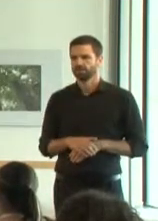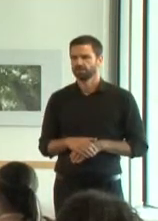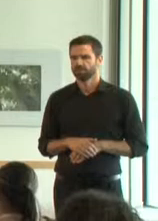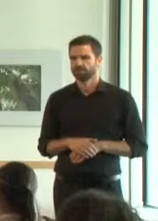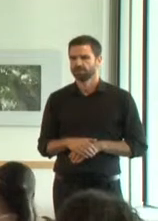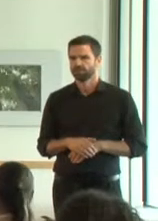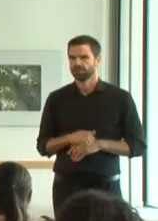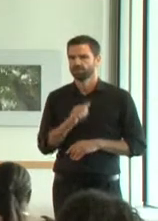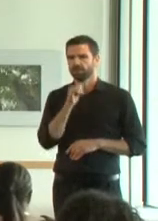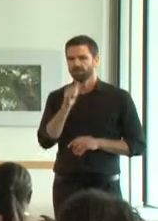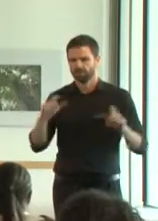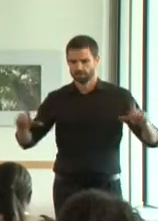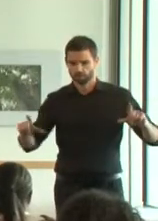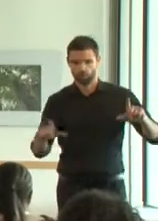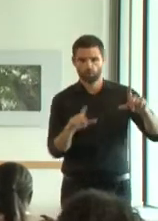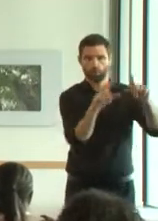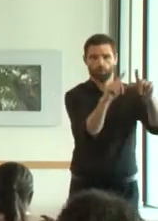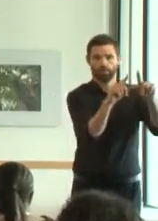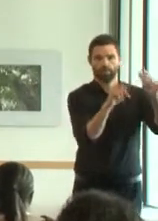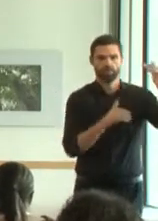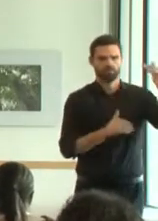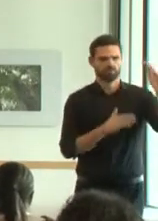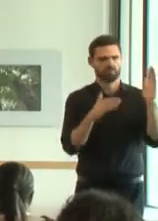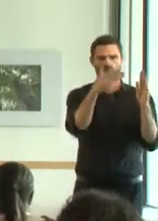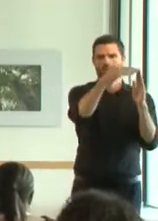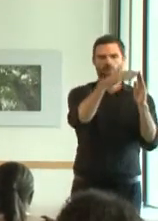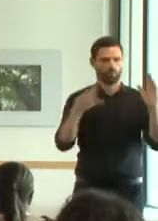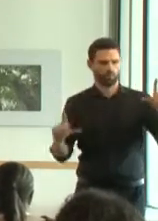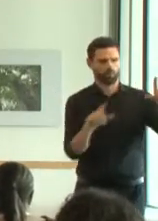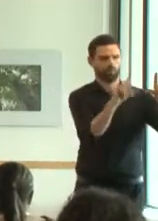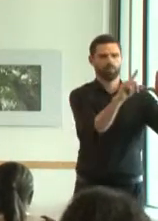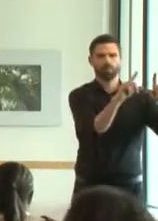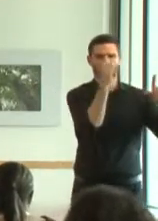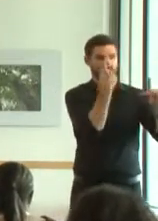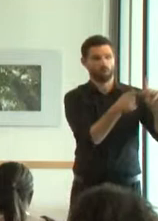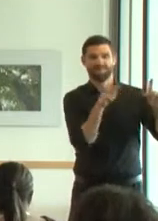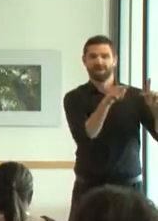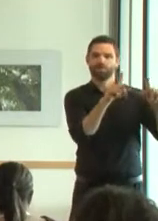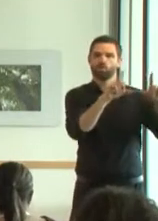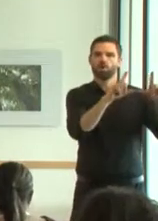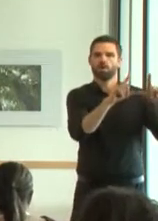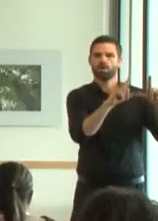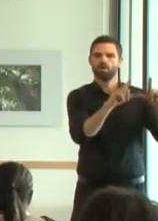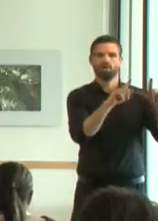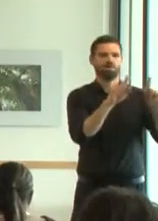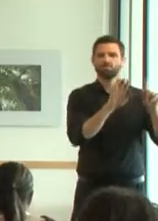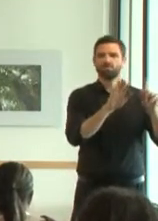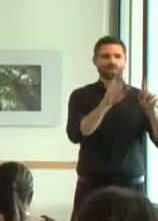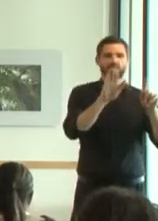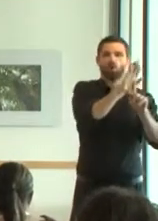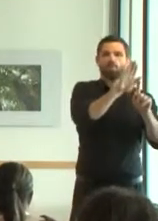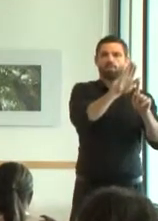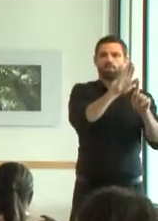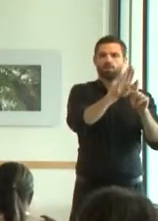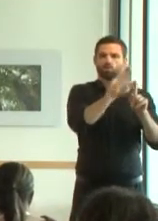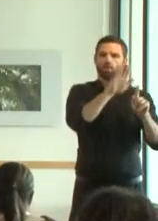right? Or if we just need a very small browser window, we can just serve up the resolution that's necessary to serve that resolution on your